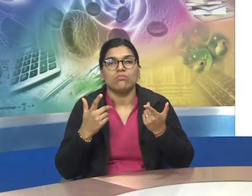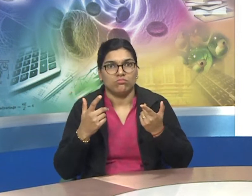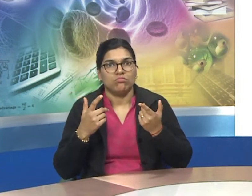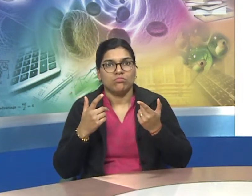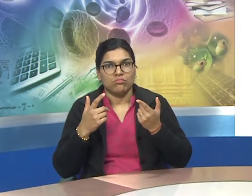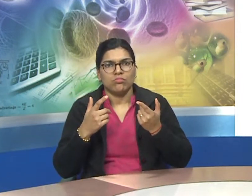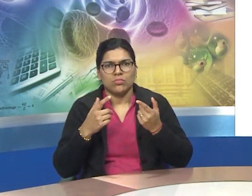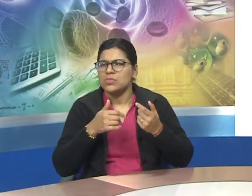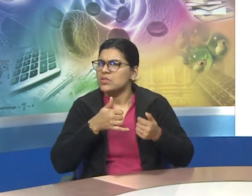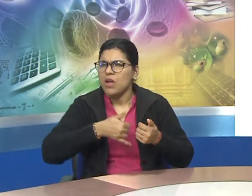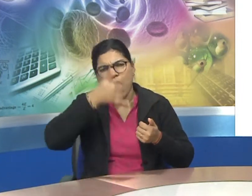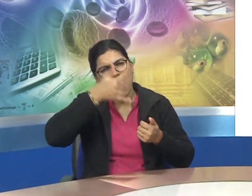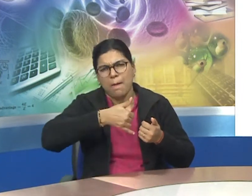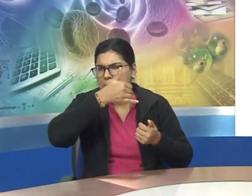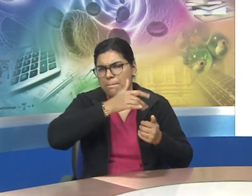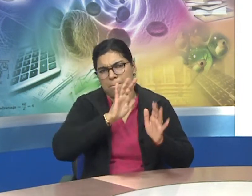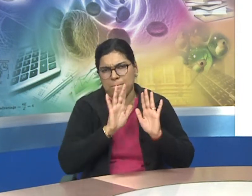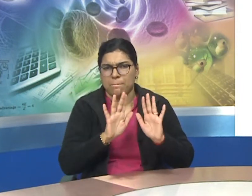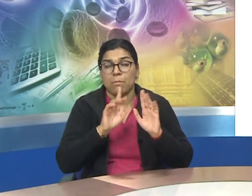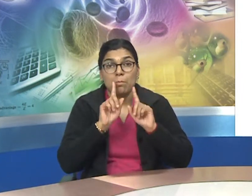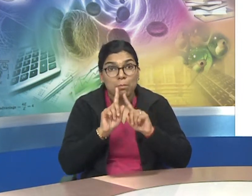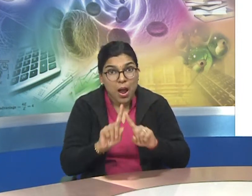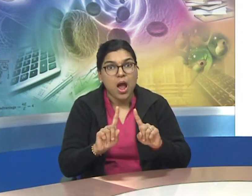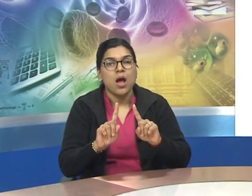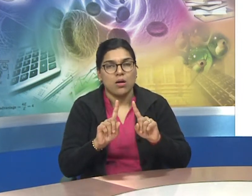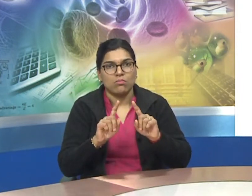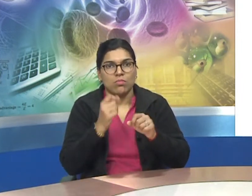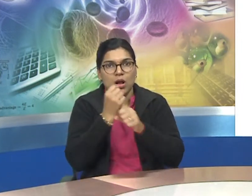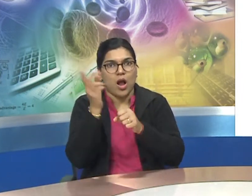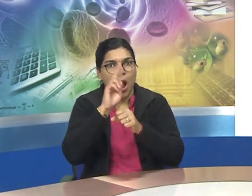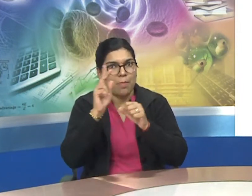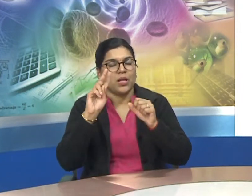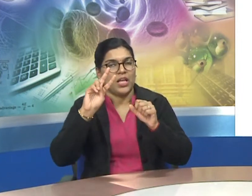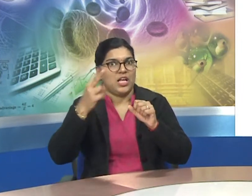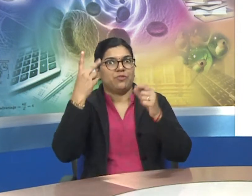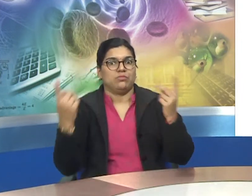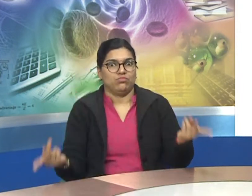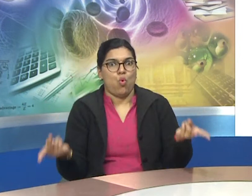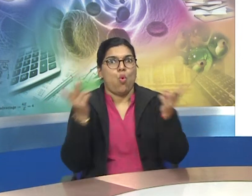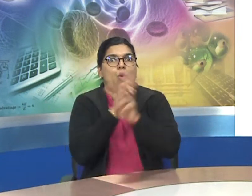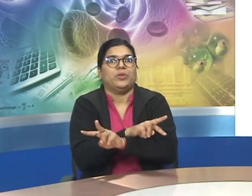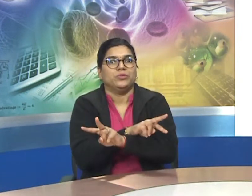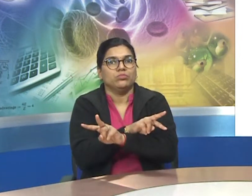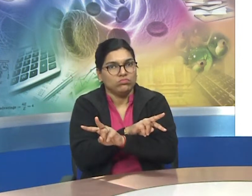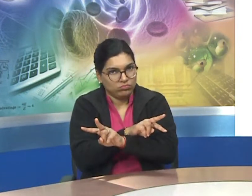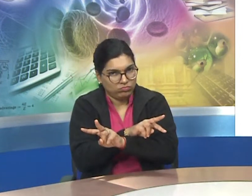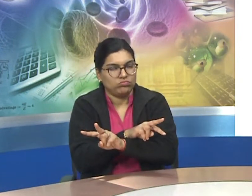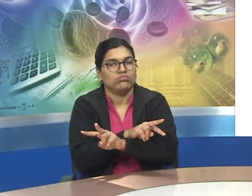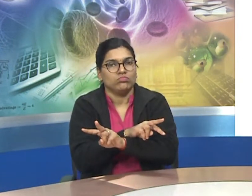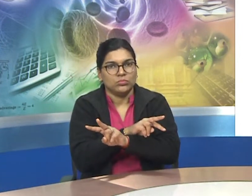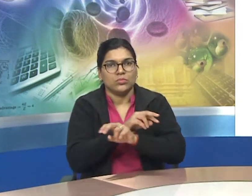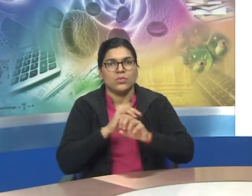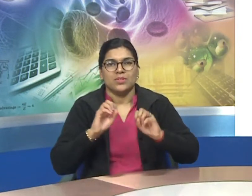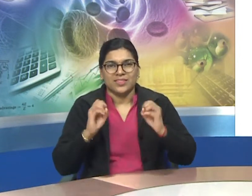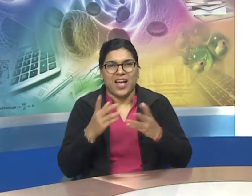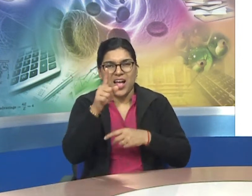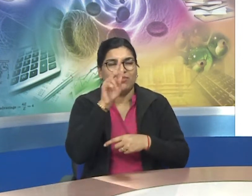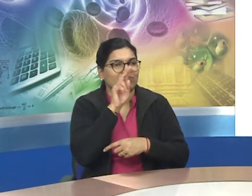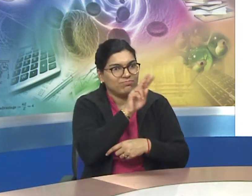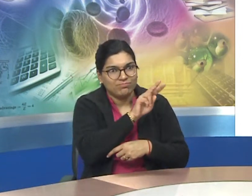But if we talk about the passive voice, that is a kind of similar, but the grammar structure is a little